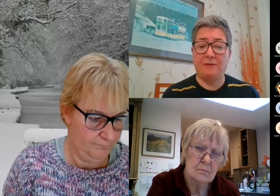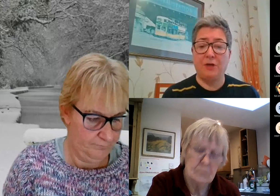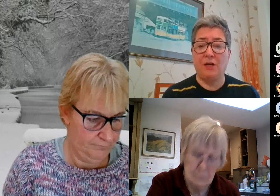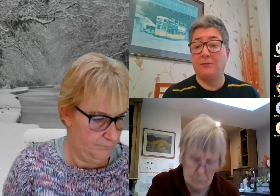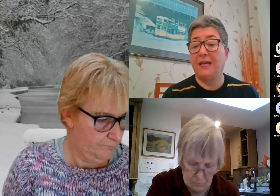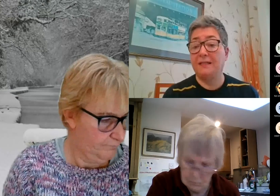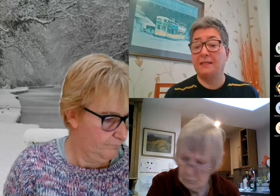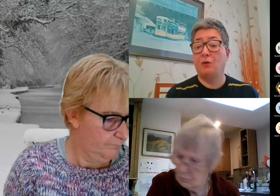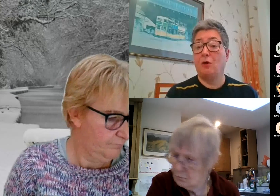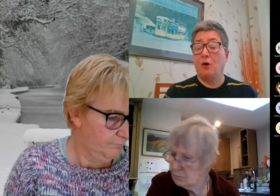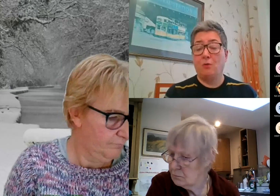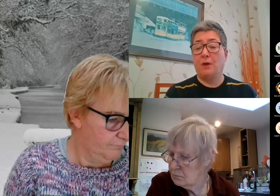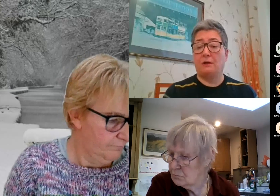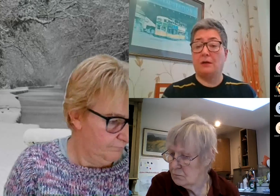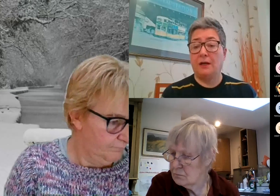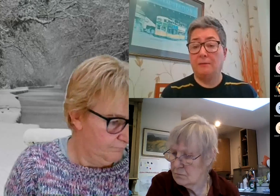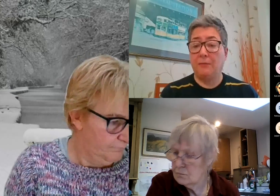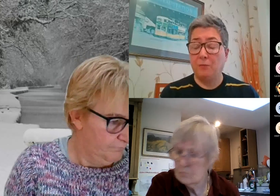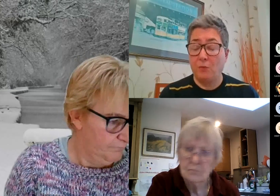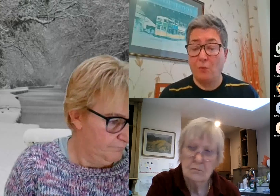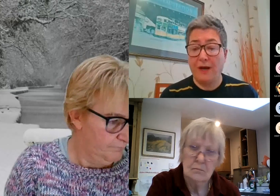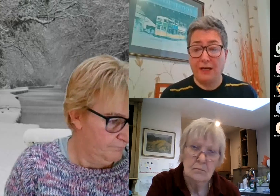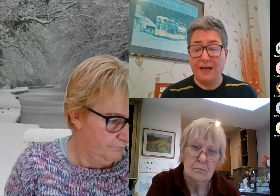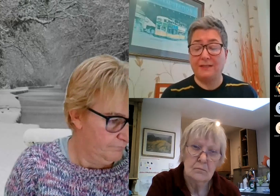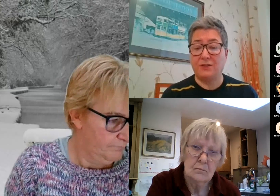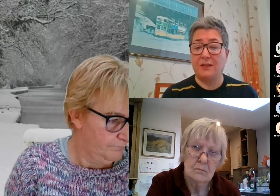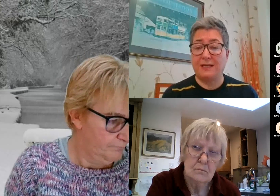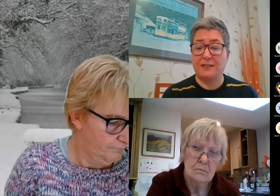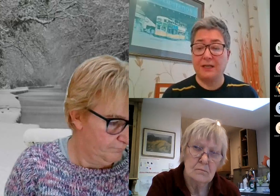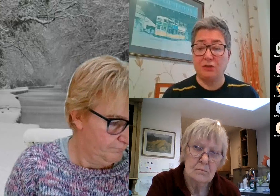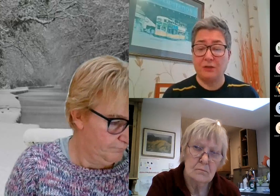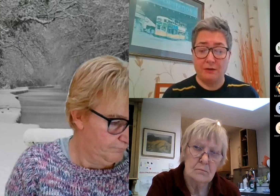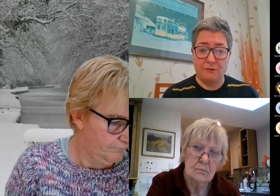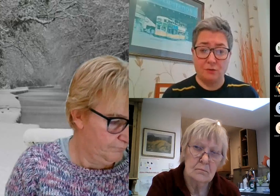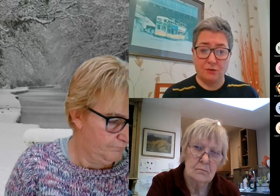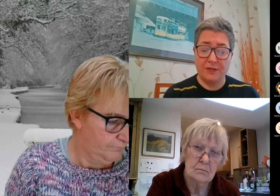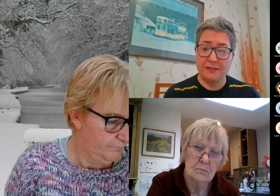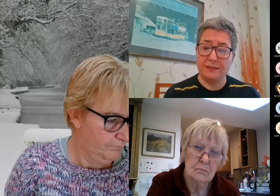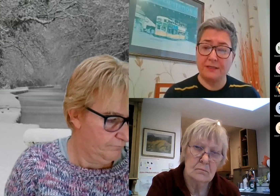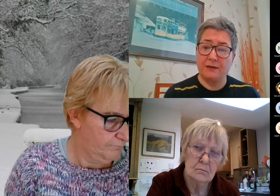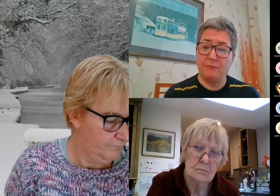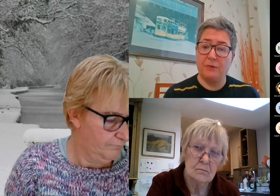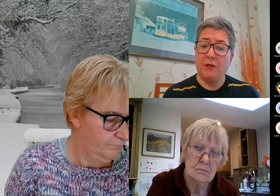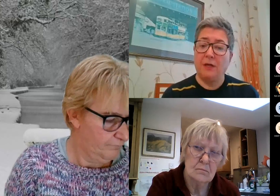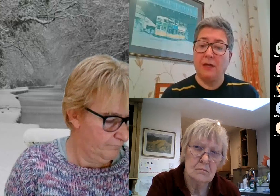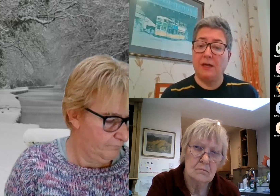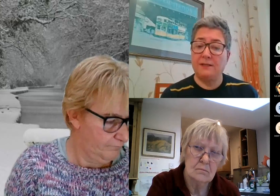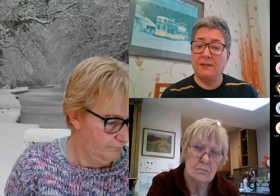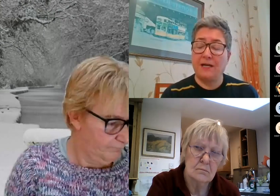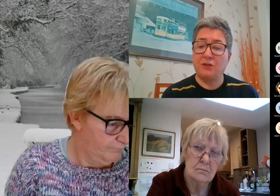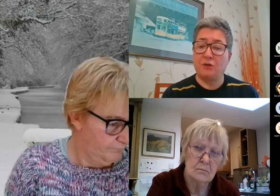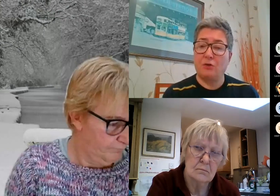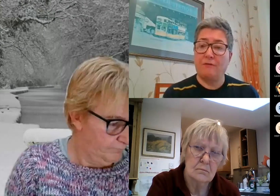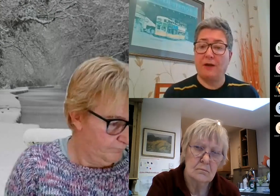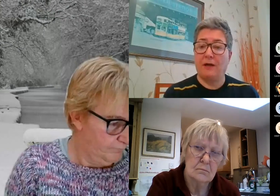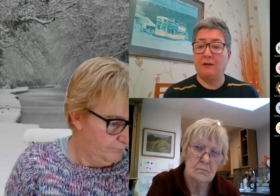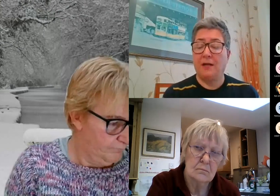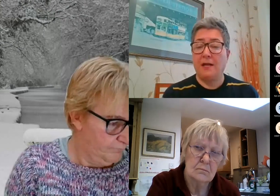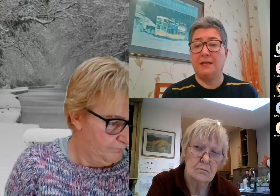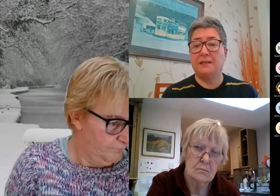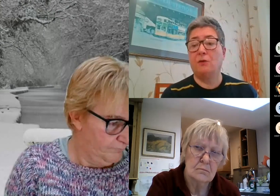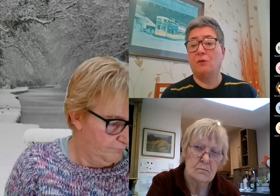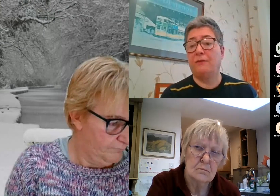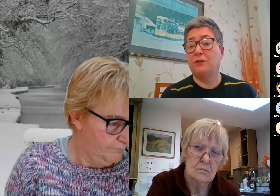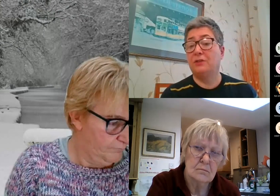and eventually can become case law. Where when it gets to that stage, then of course that's it's a matter